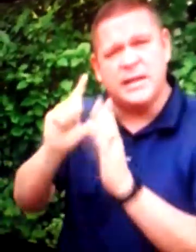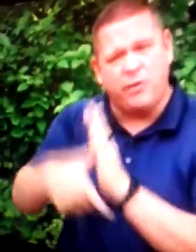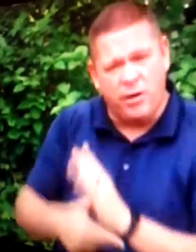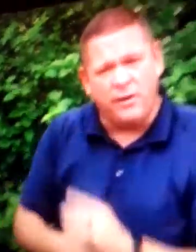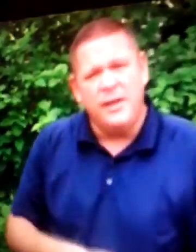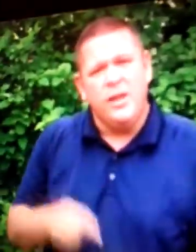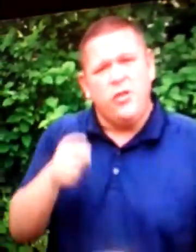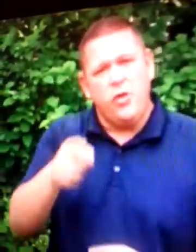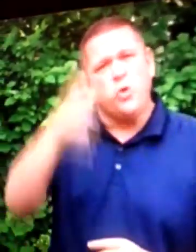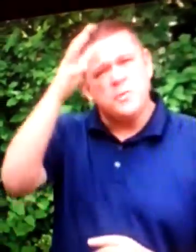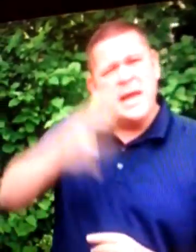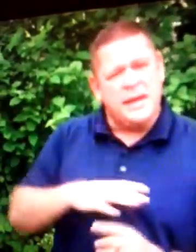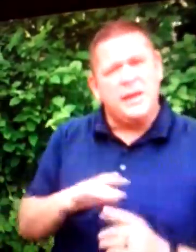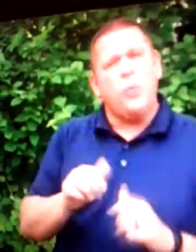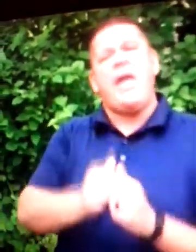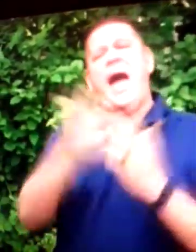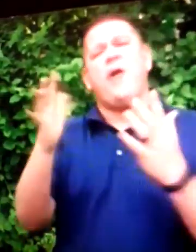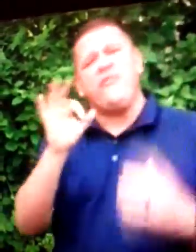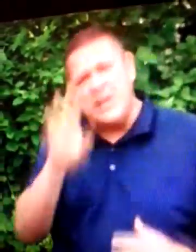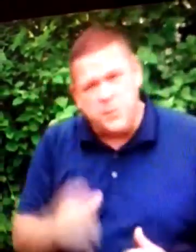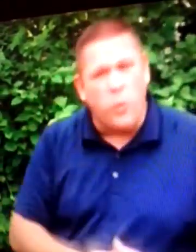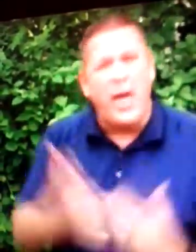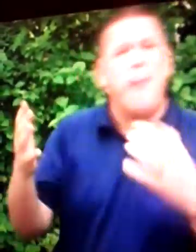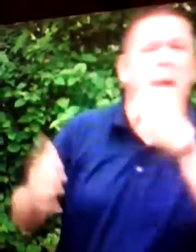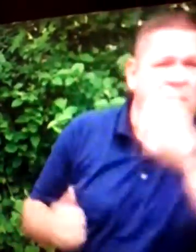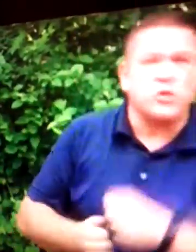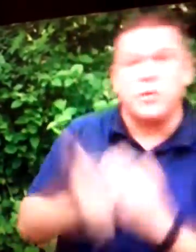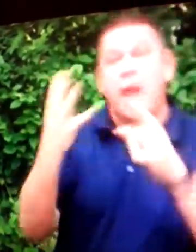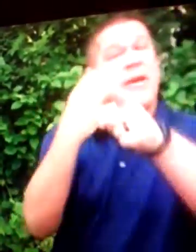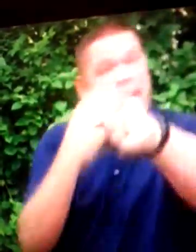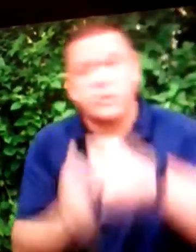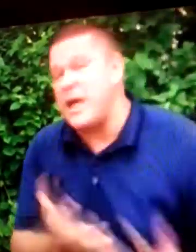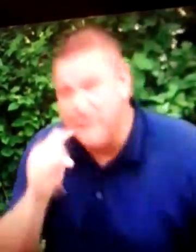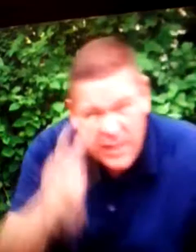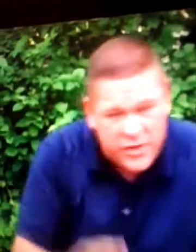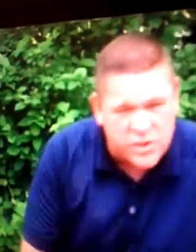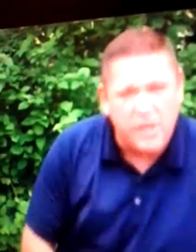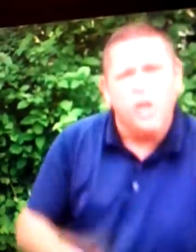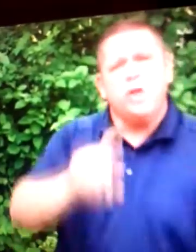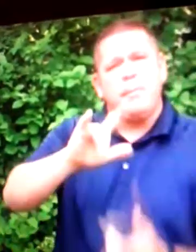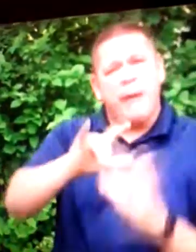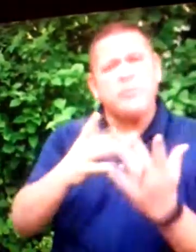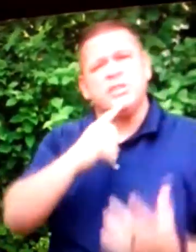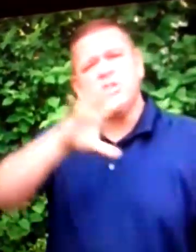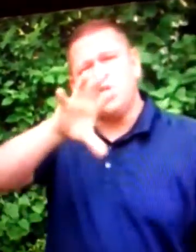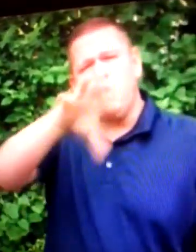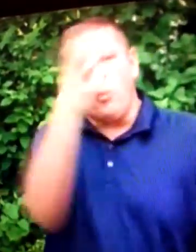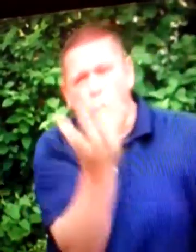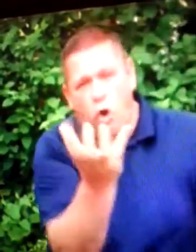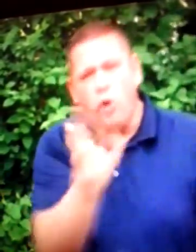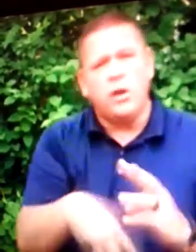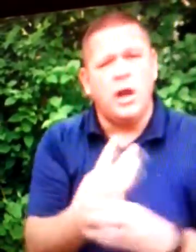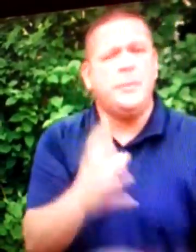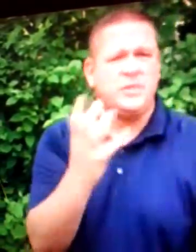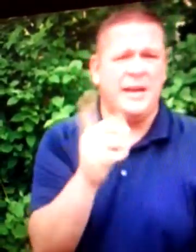replaced later on, those men, without Facebook, without microphones, without cameras, without television, the Bible says turned the world